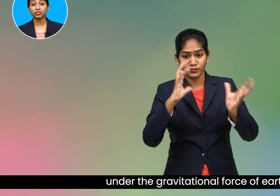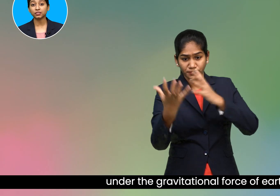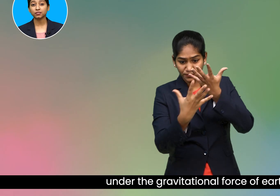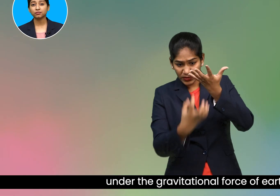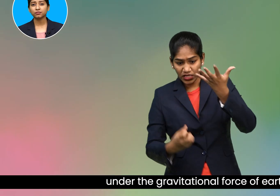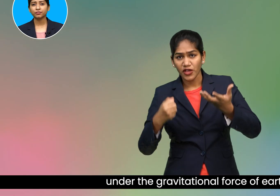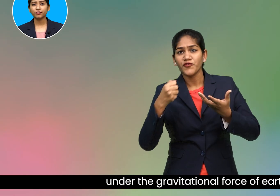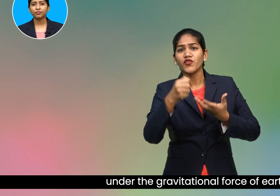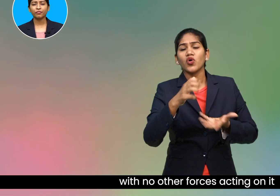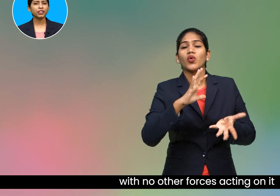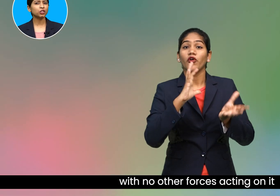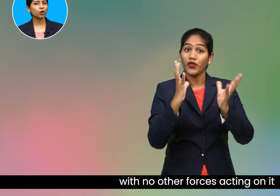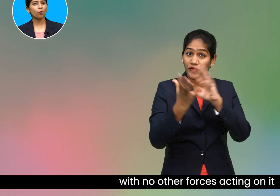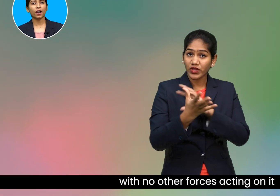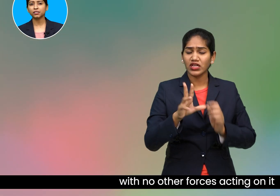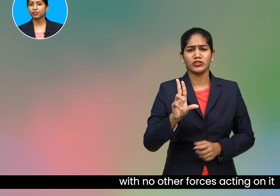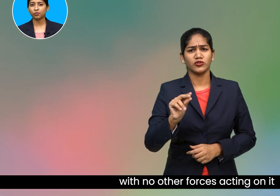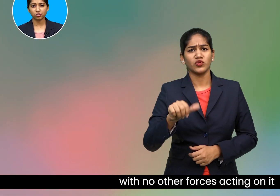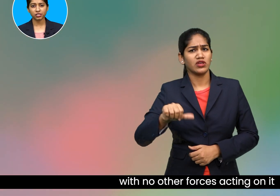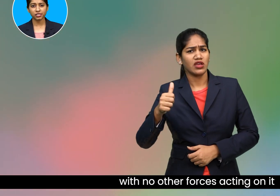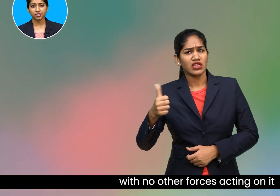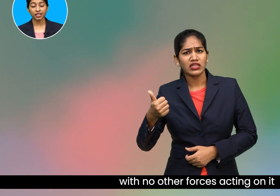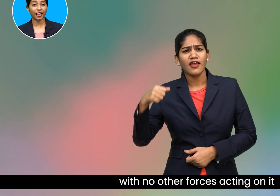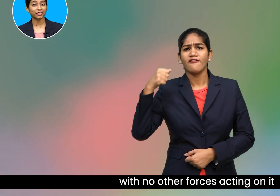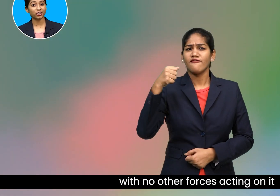of earth with no other